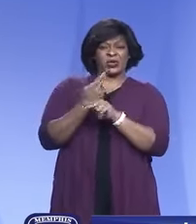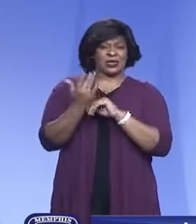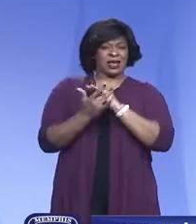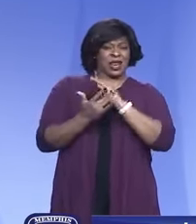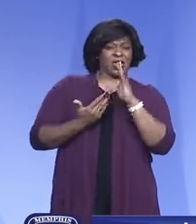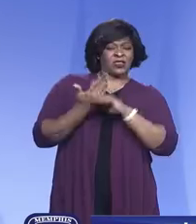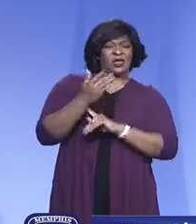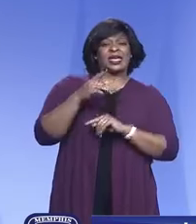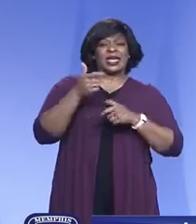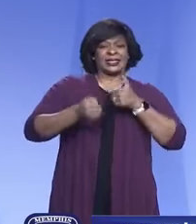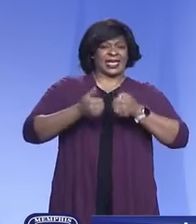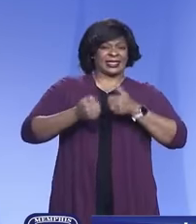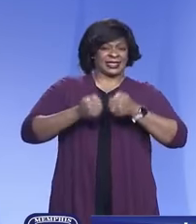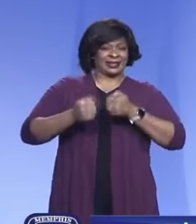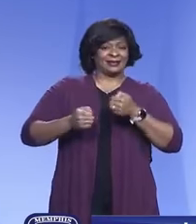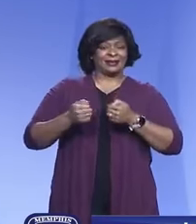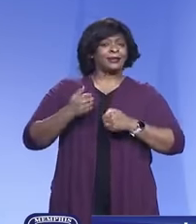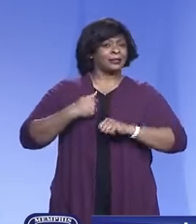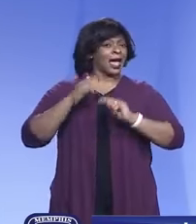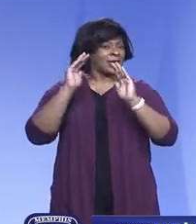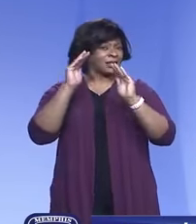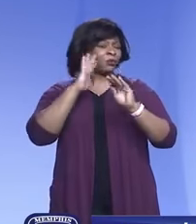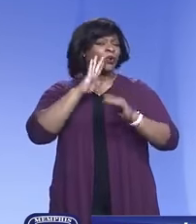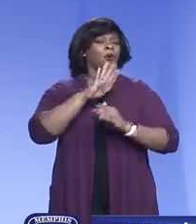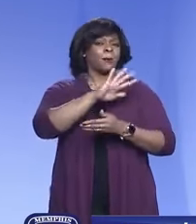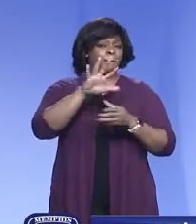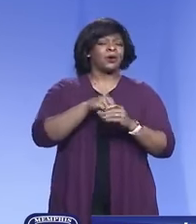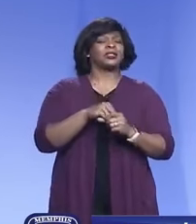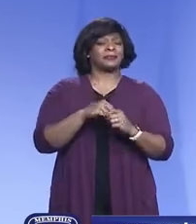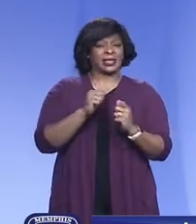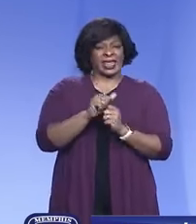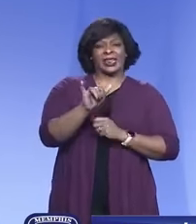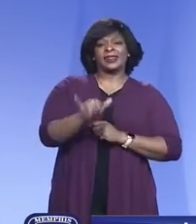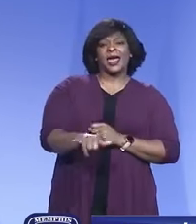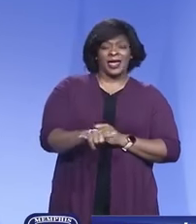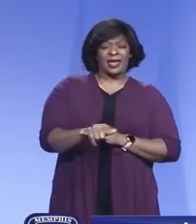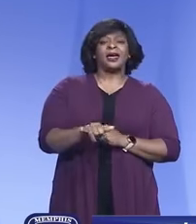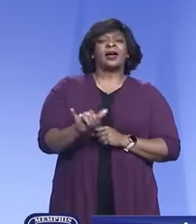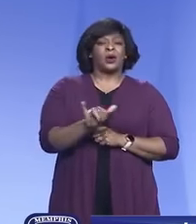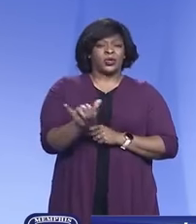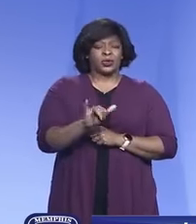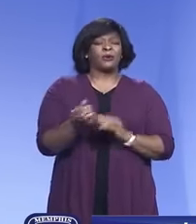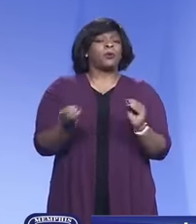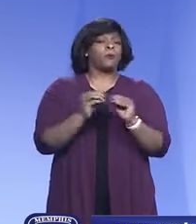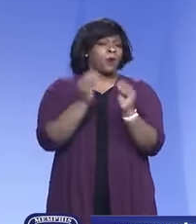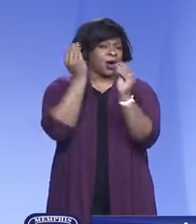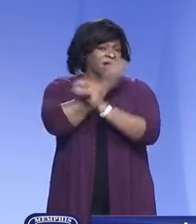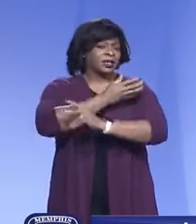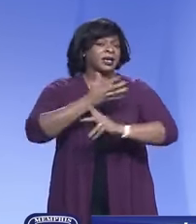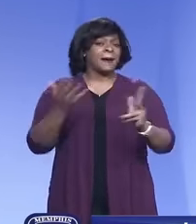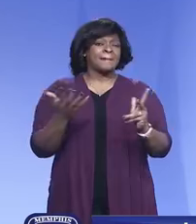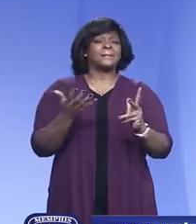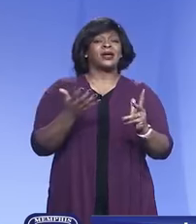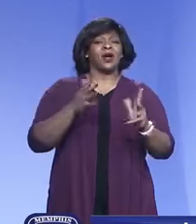through texting. And so I anticipate we'll participate in that as well. But more to come on overall reporting